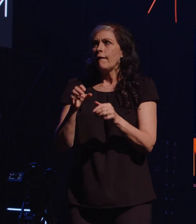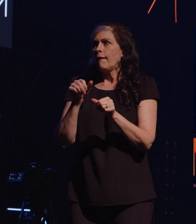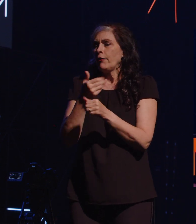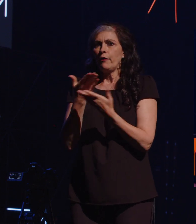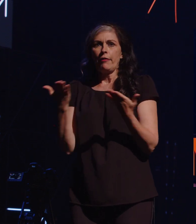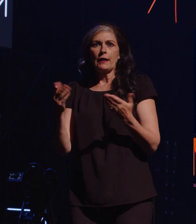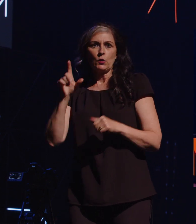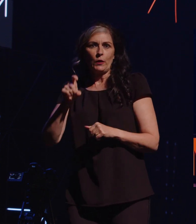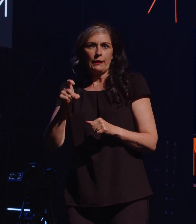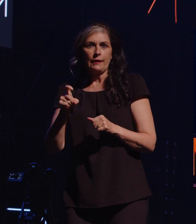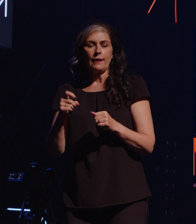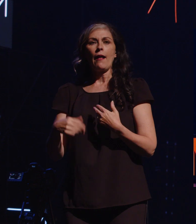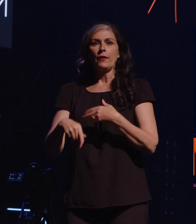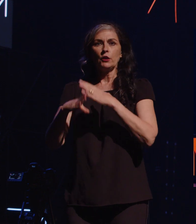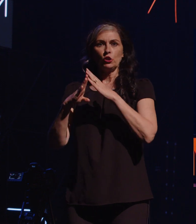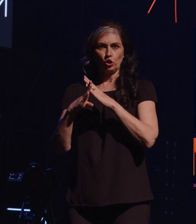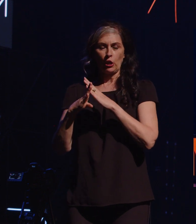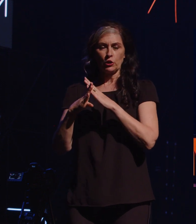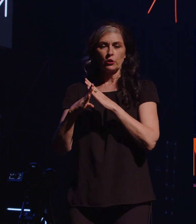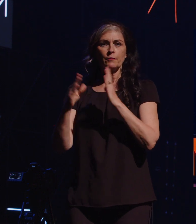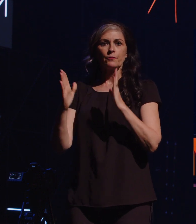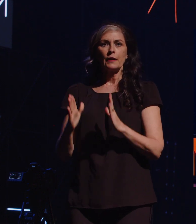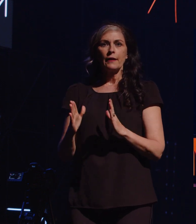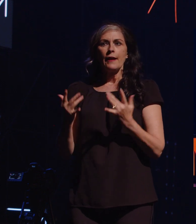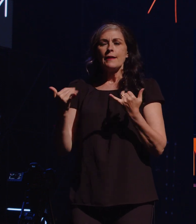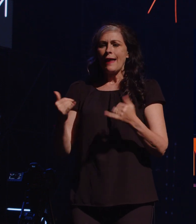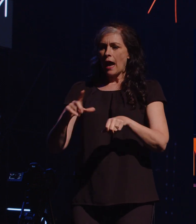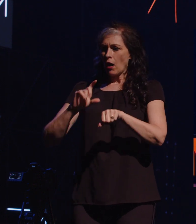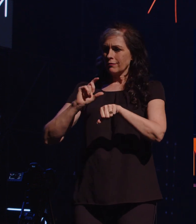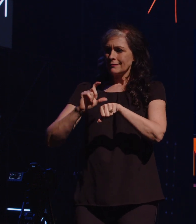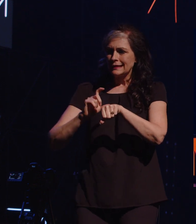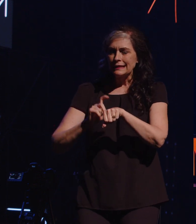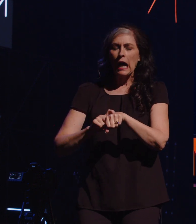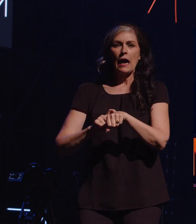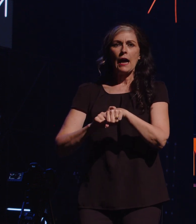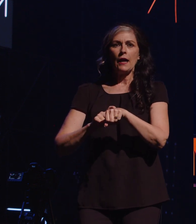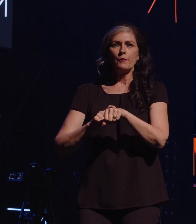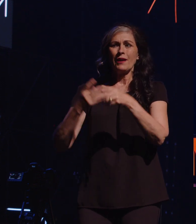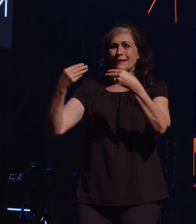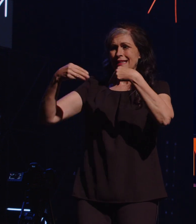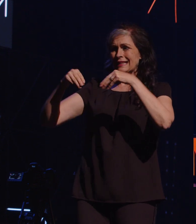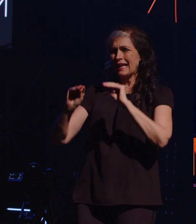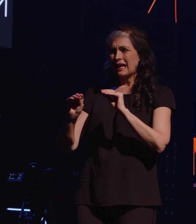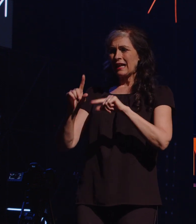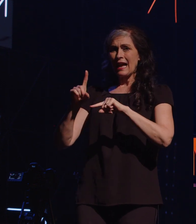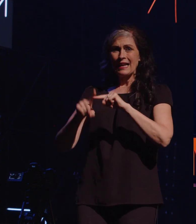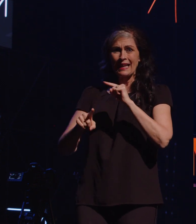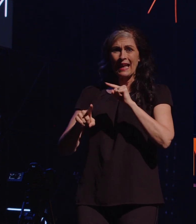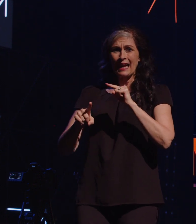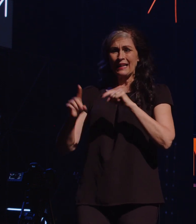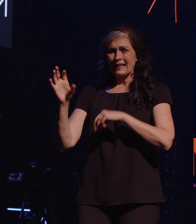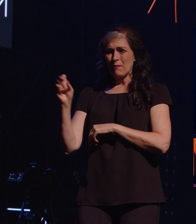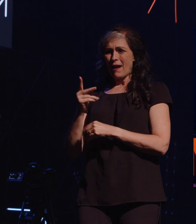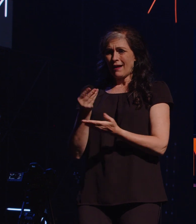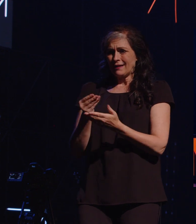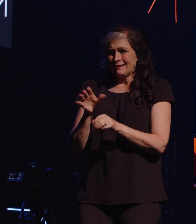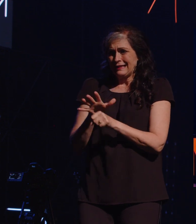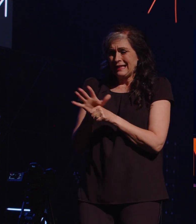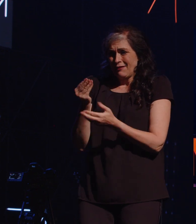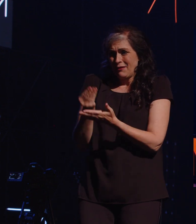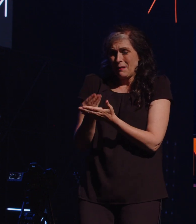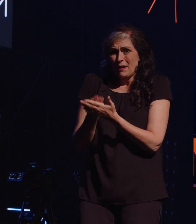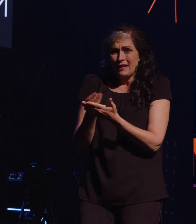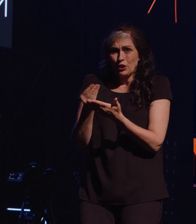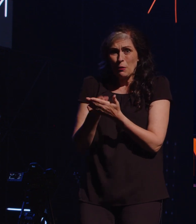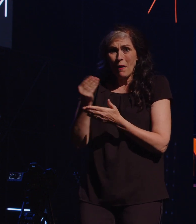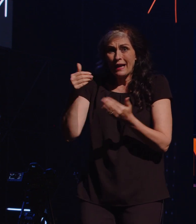things that we needed at the shelter. And so when it came time to sell it, we could not actually get back enough money to